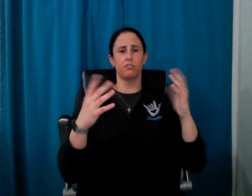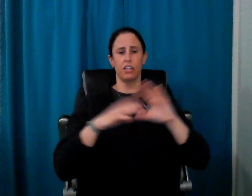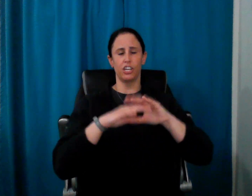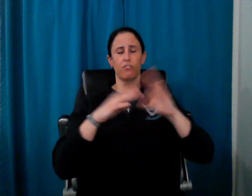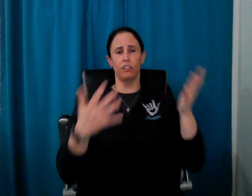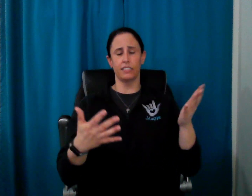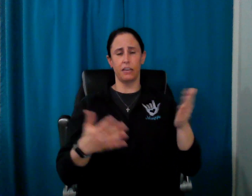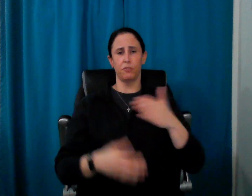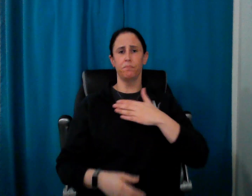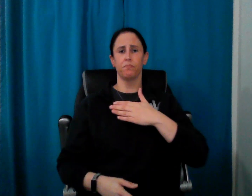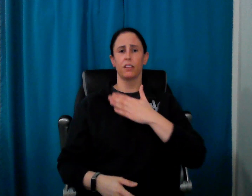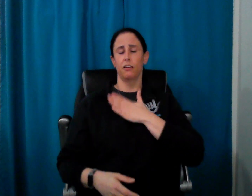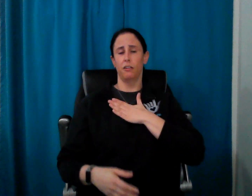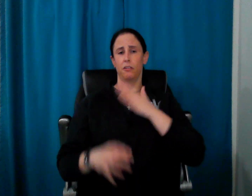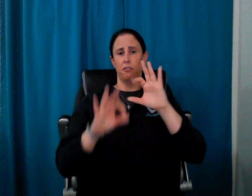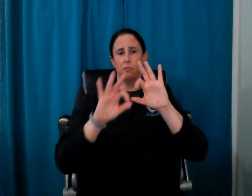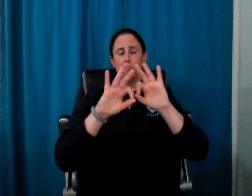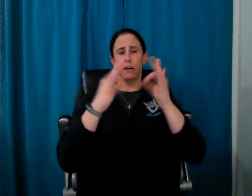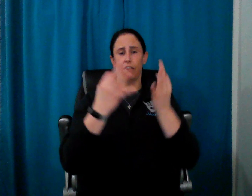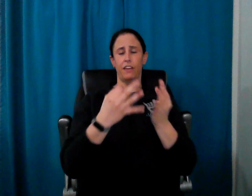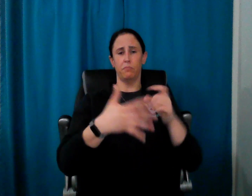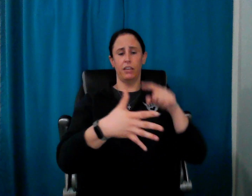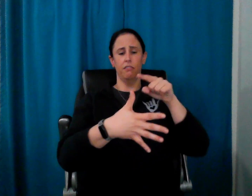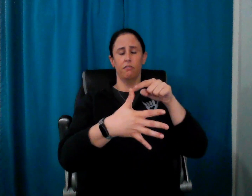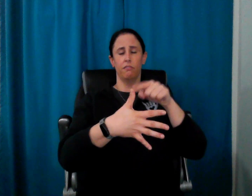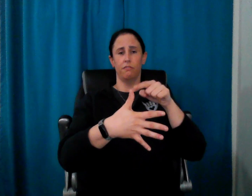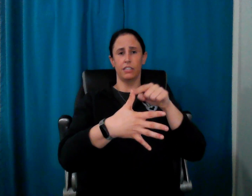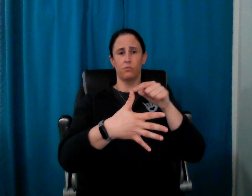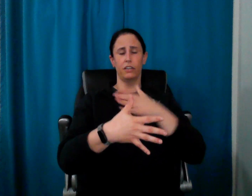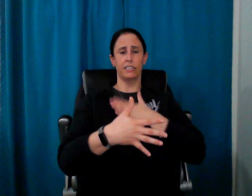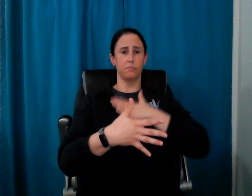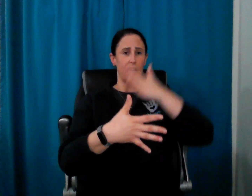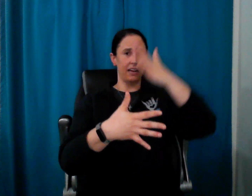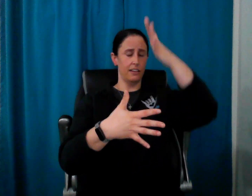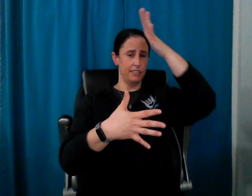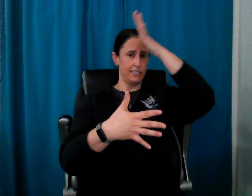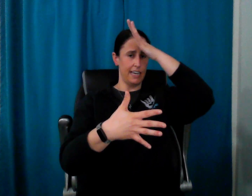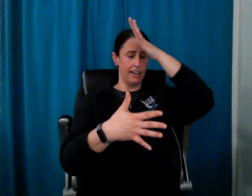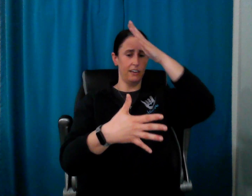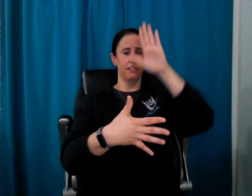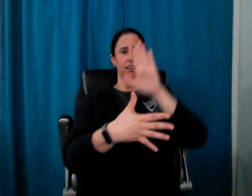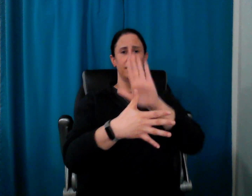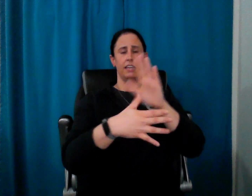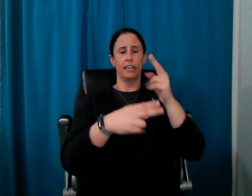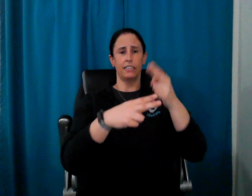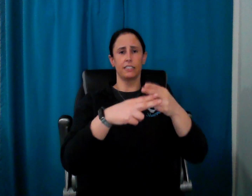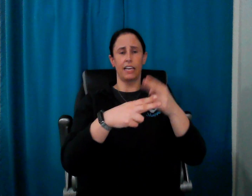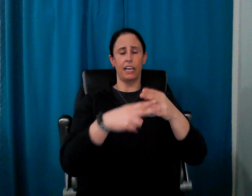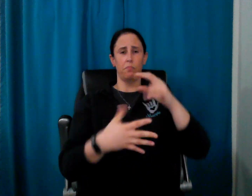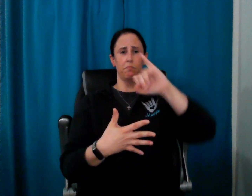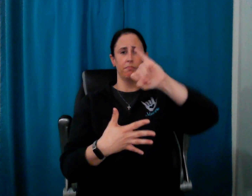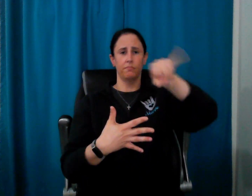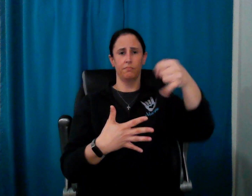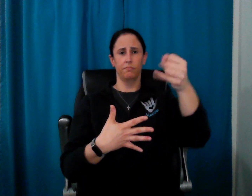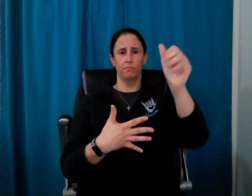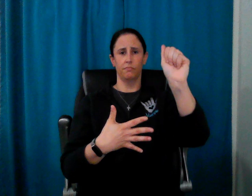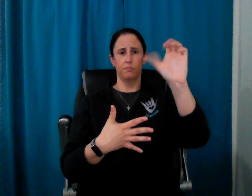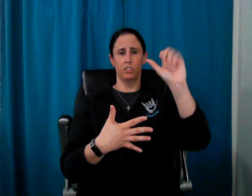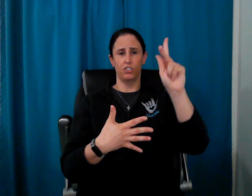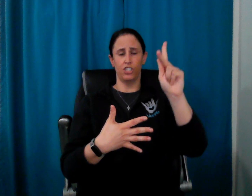a general example, my family, this one is my dad, his name,